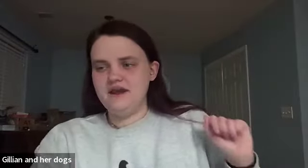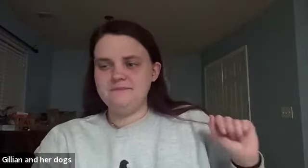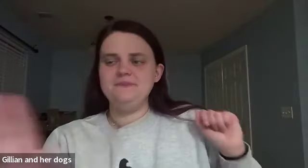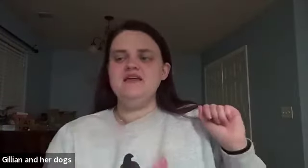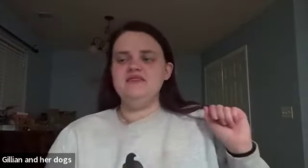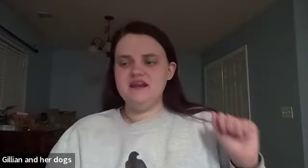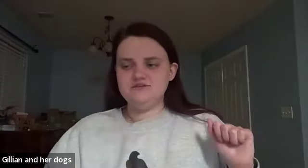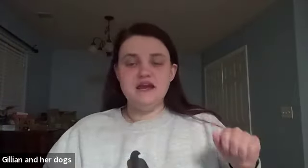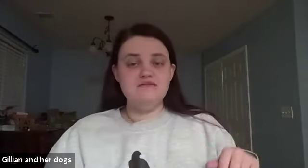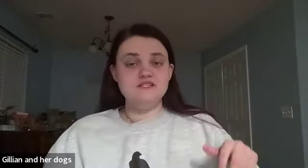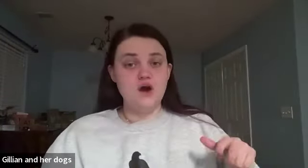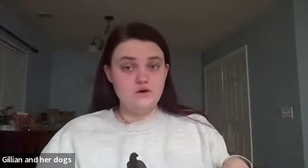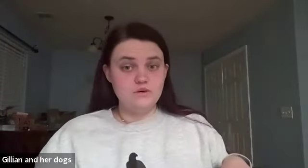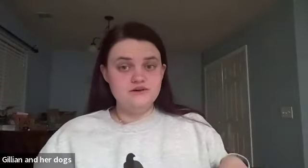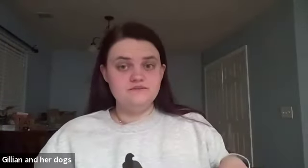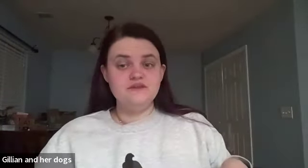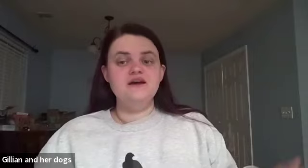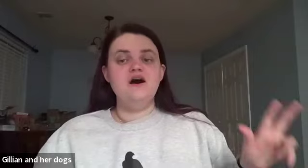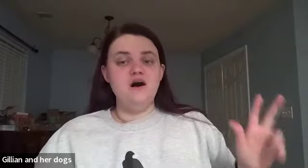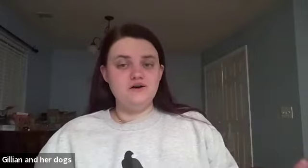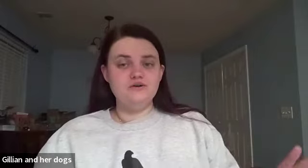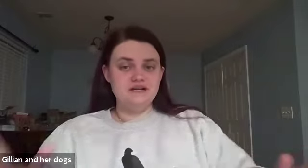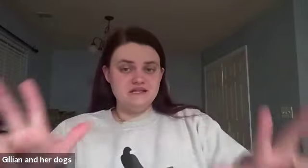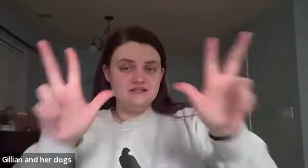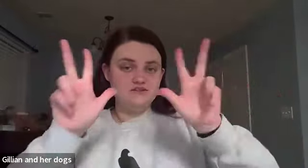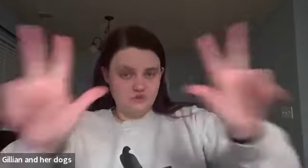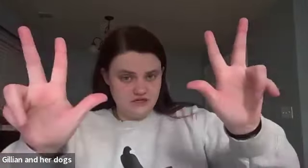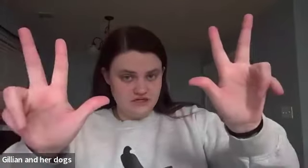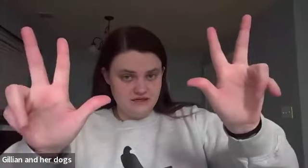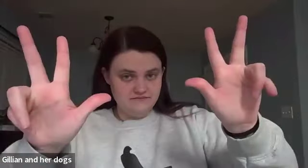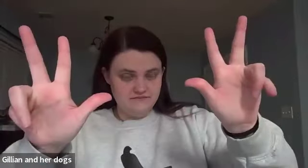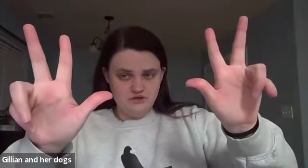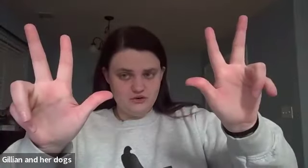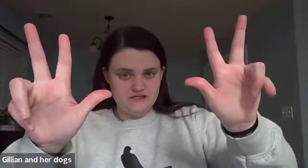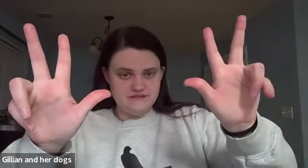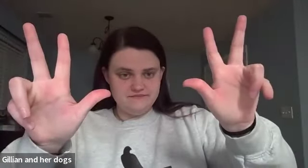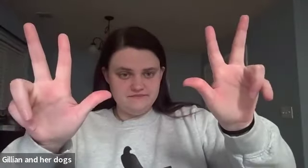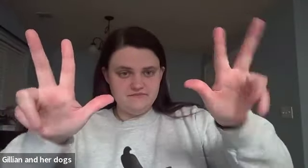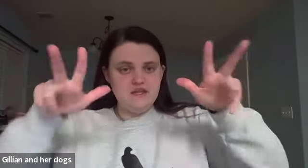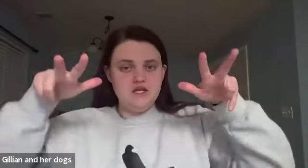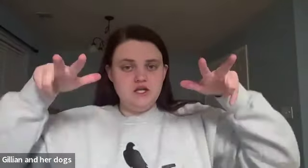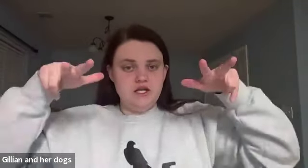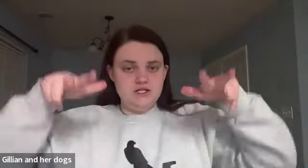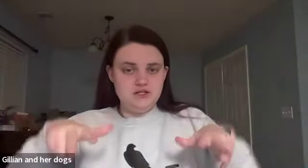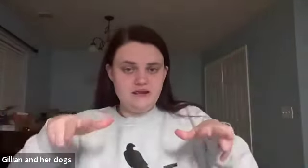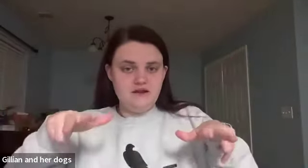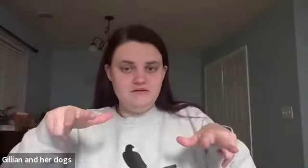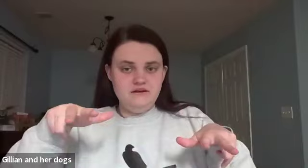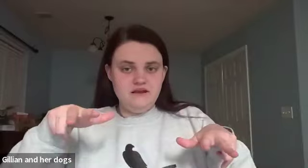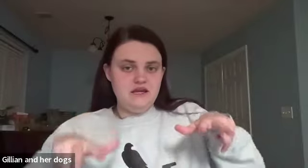Okay. The next one I have is awkward. Awkward is two threes. You're gonna turn them down and